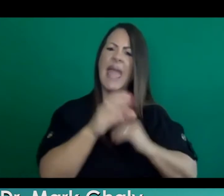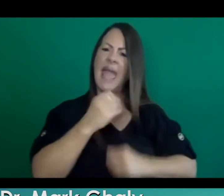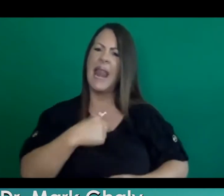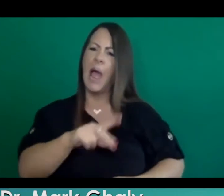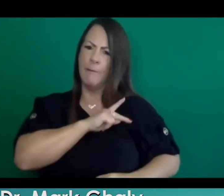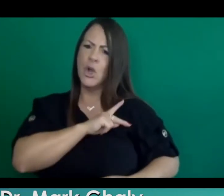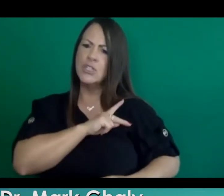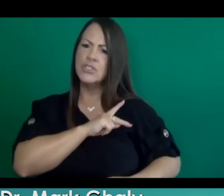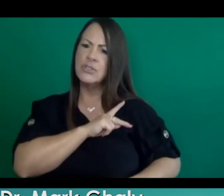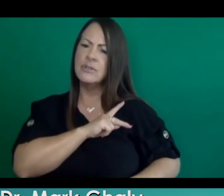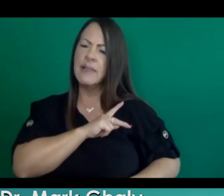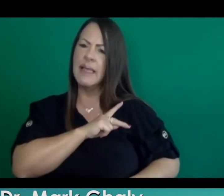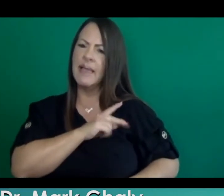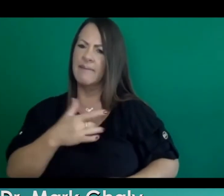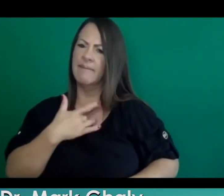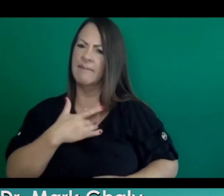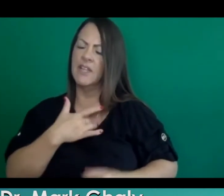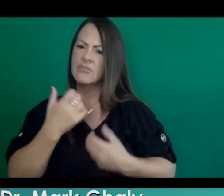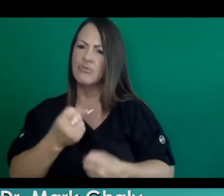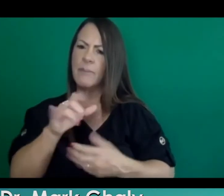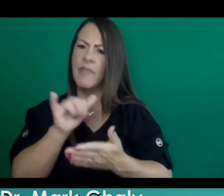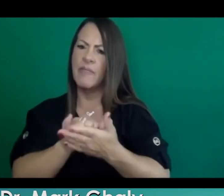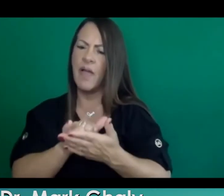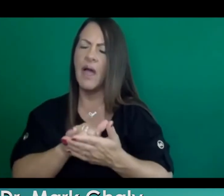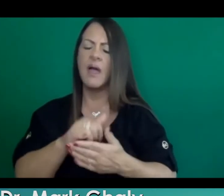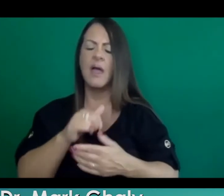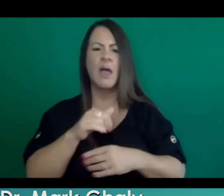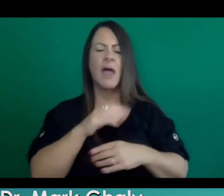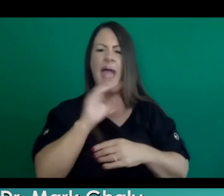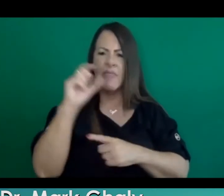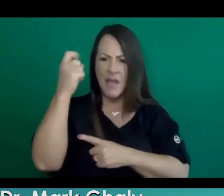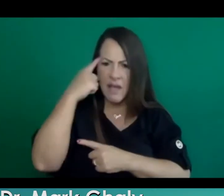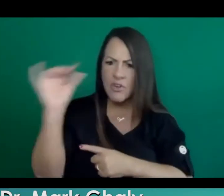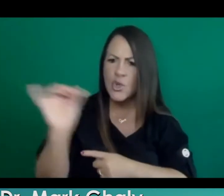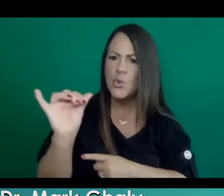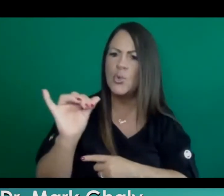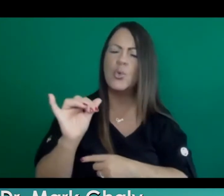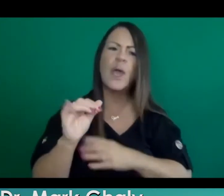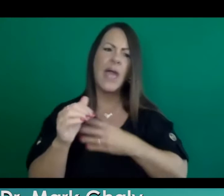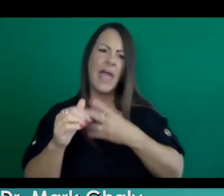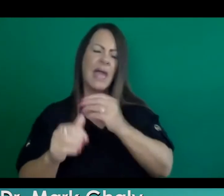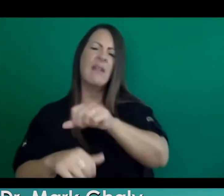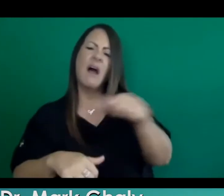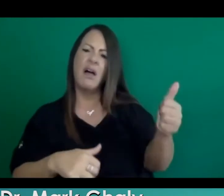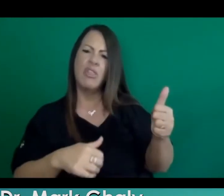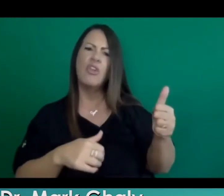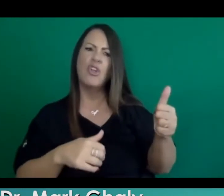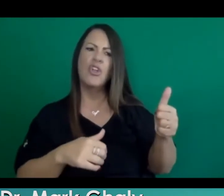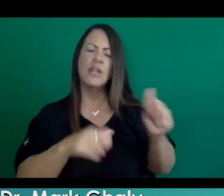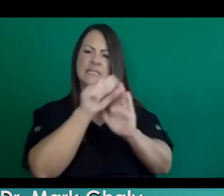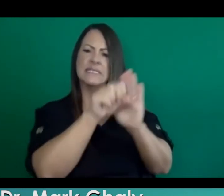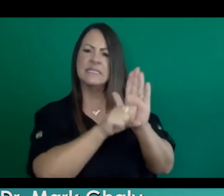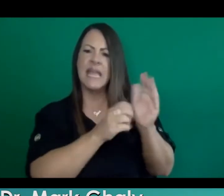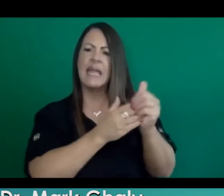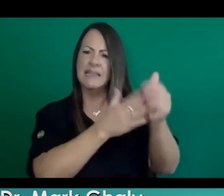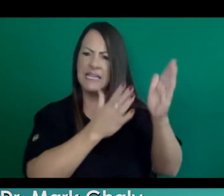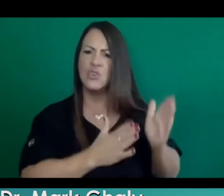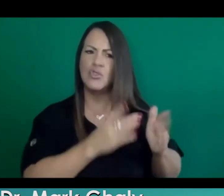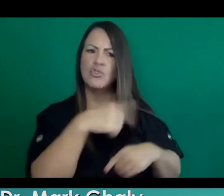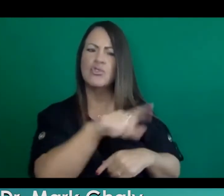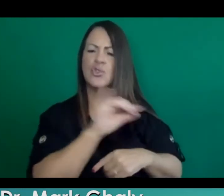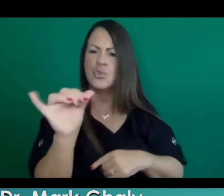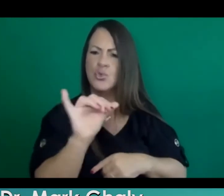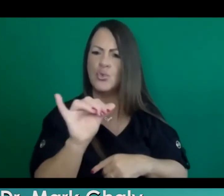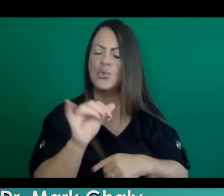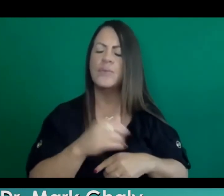for the governor, our Surgeon General, and many others in state leadership roles. So we look forward to advancing those. None